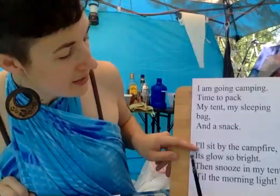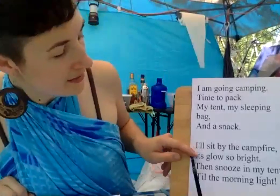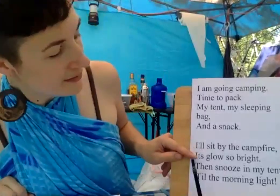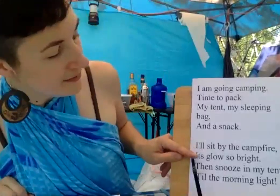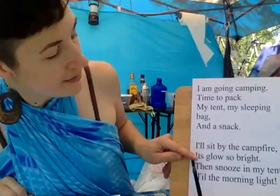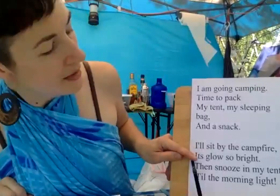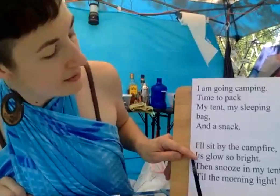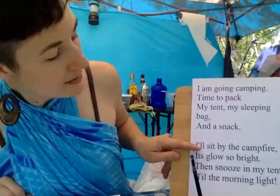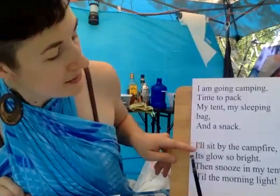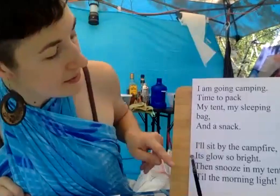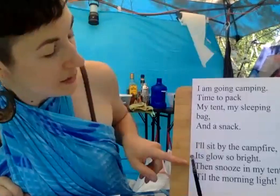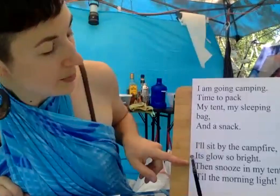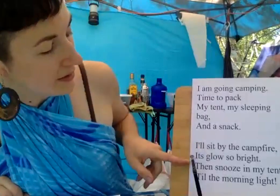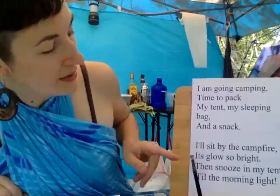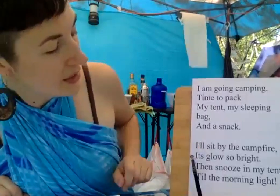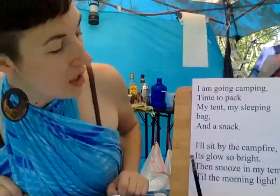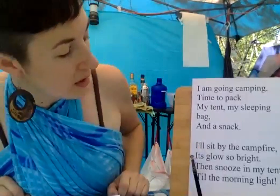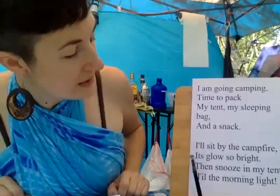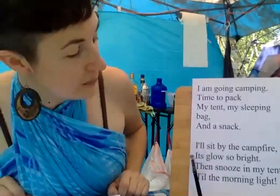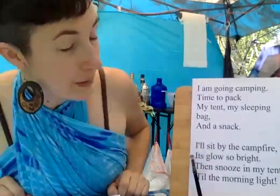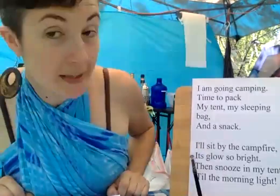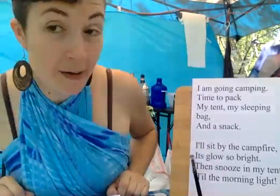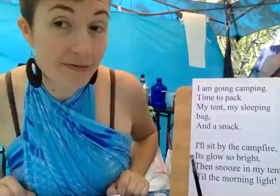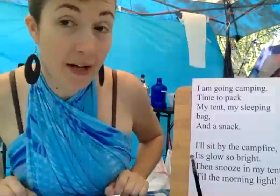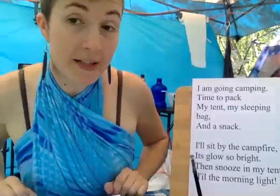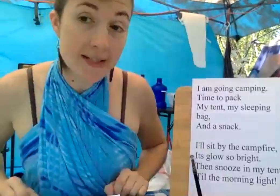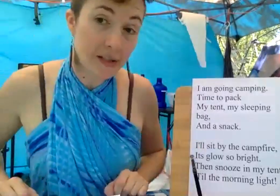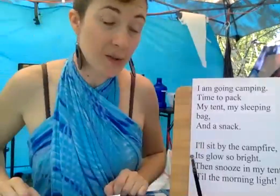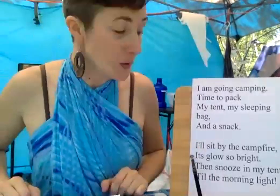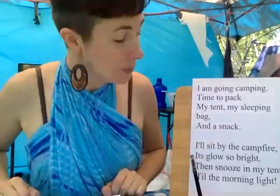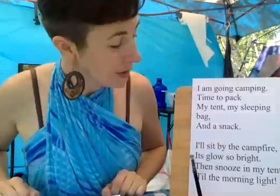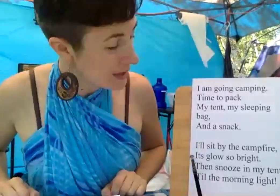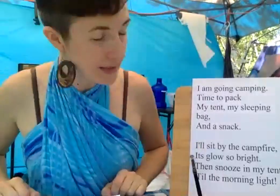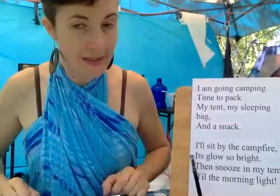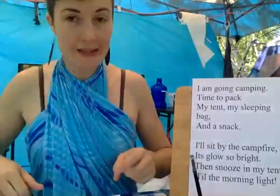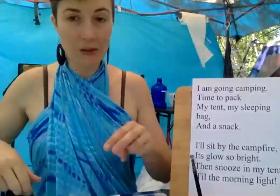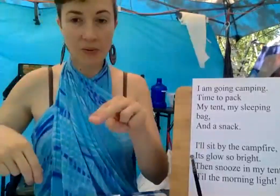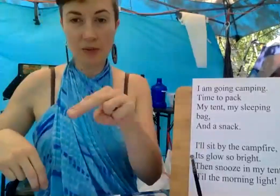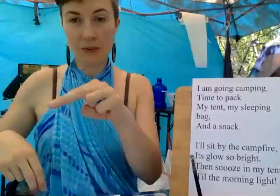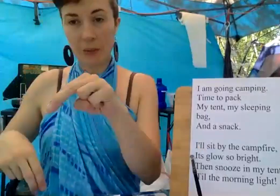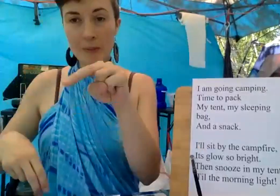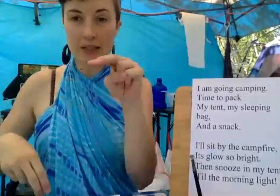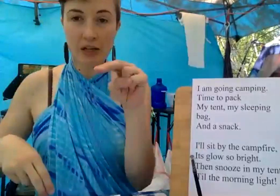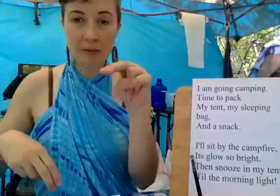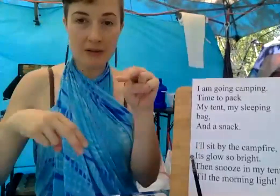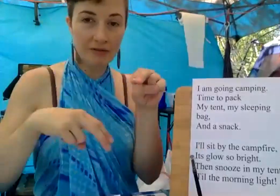Then the second part of this, I'll sit by the campfire. It's glow so bright. So we make a chair with 2